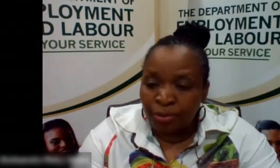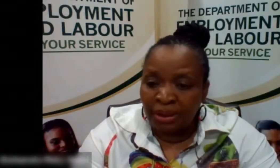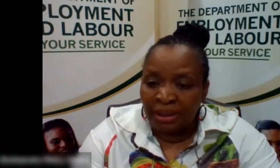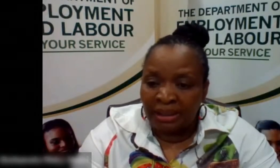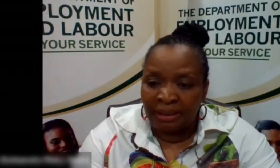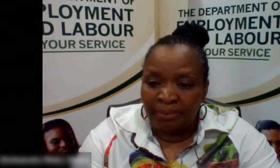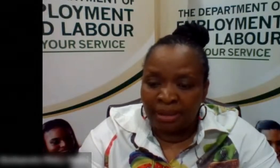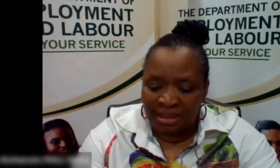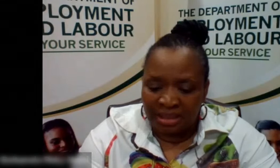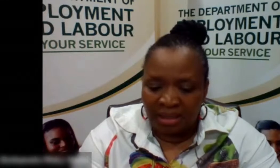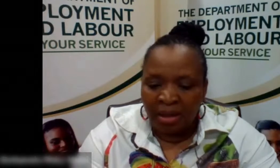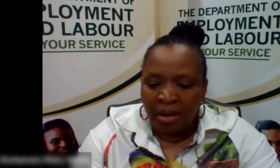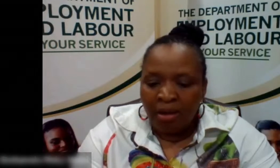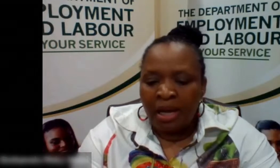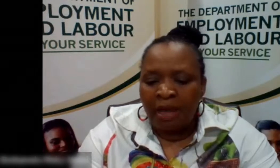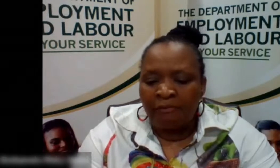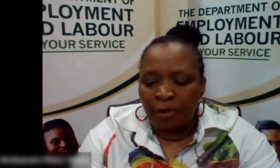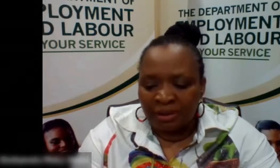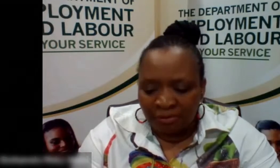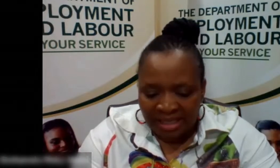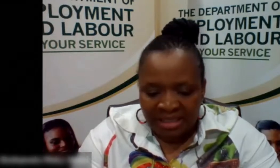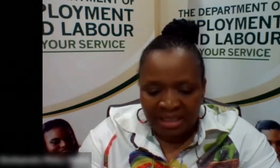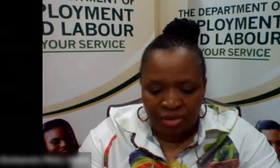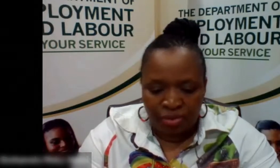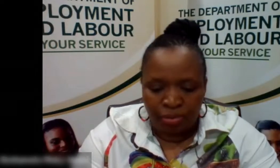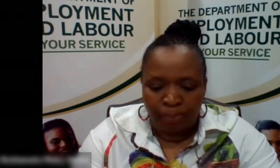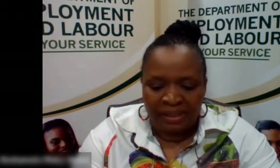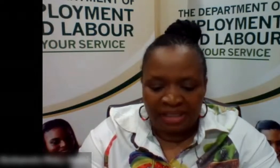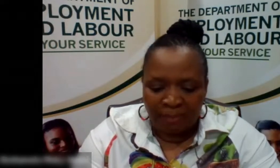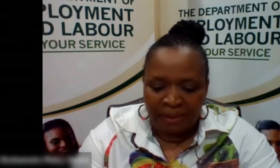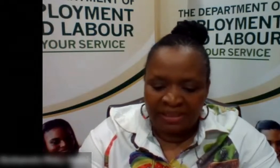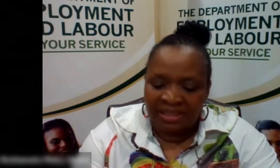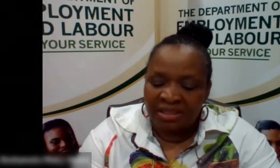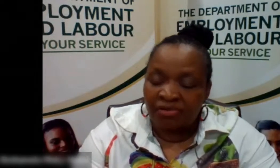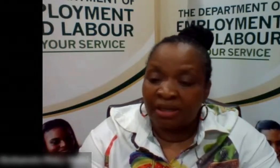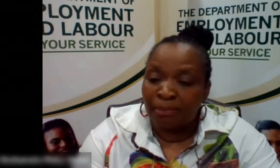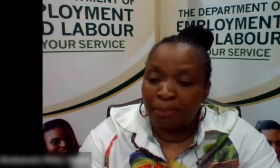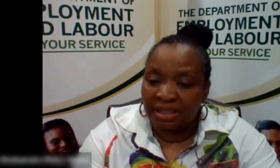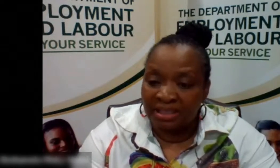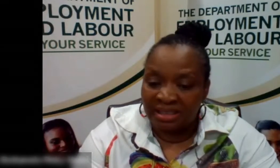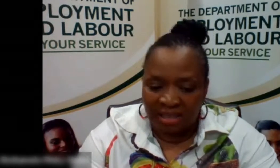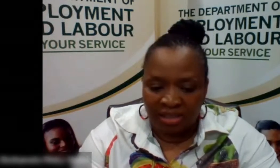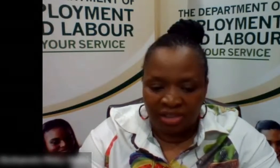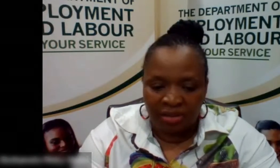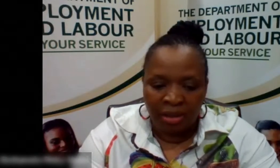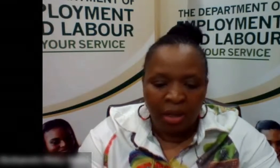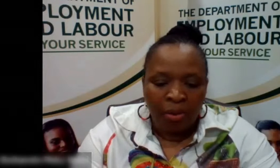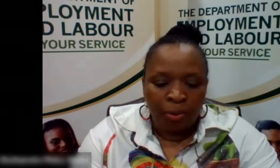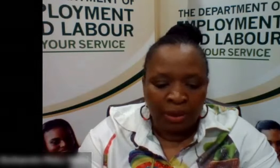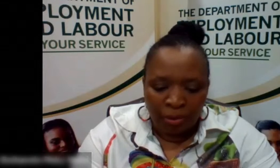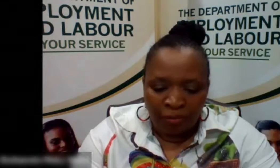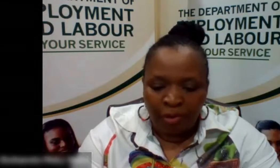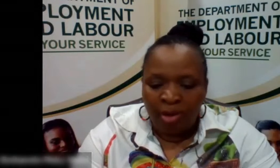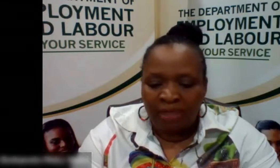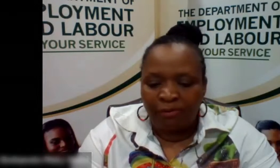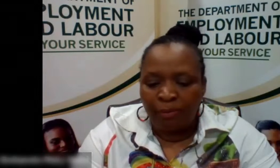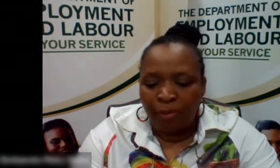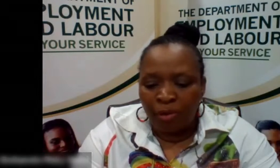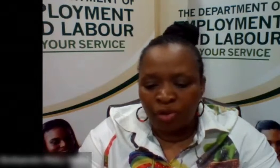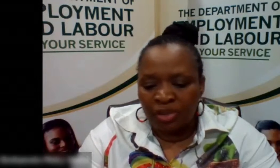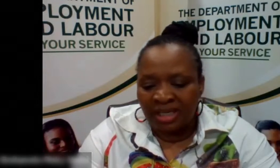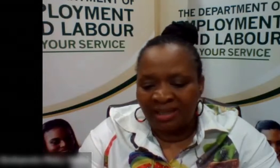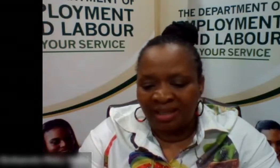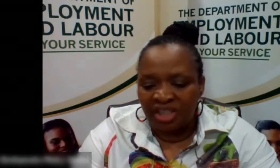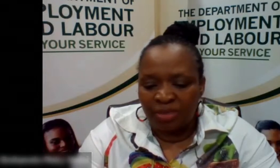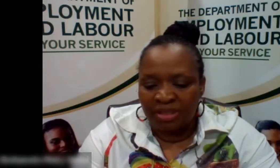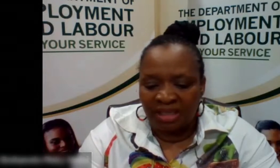you, Minister, for inviting us to participate in this very important discussion. We look forward for more